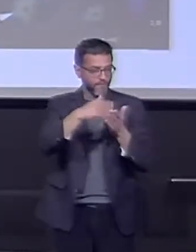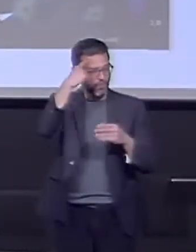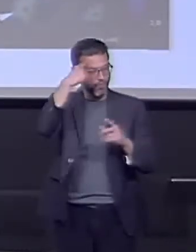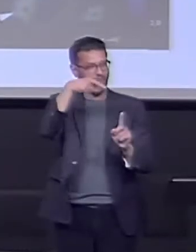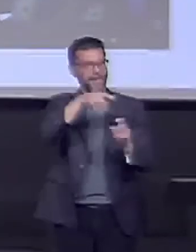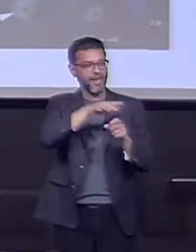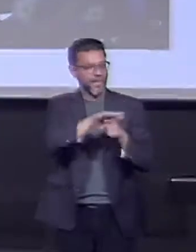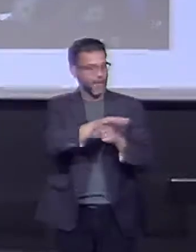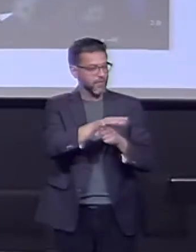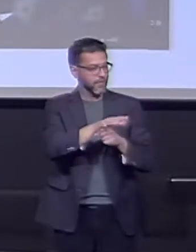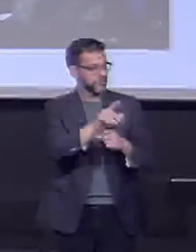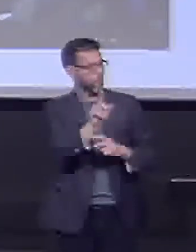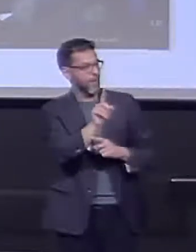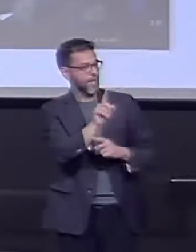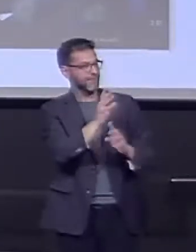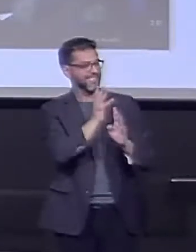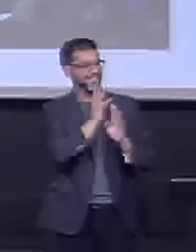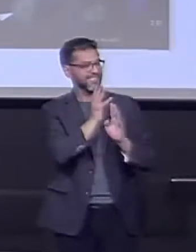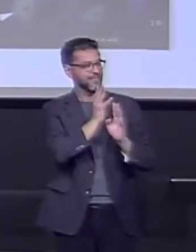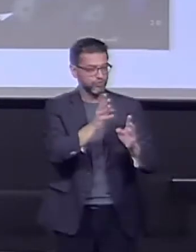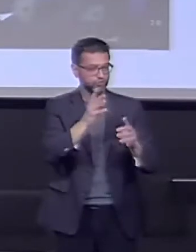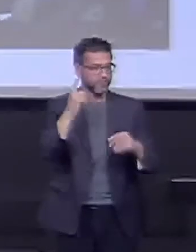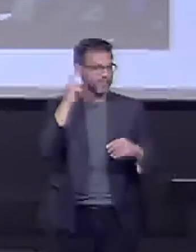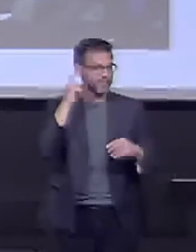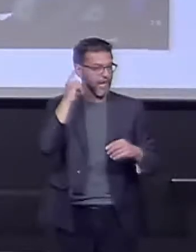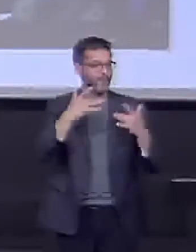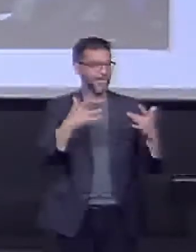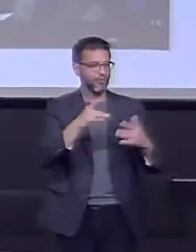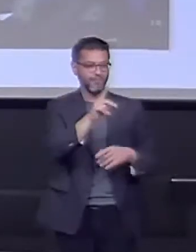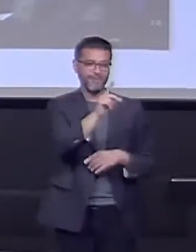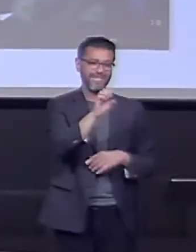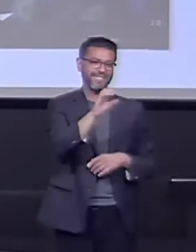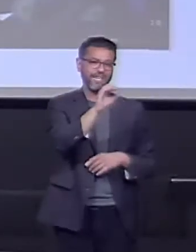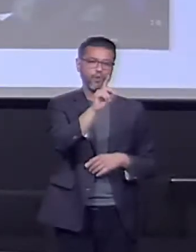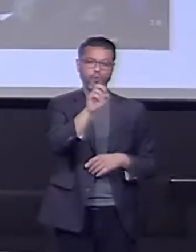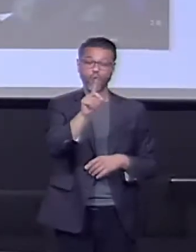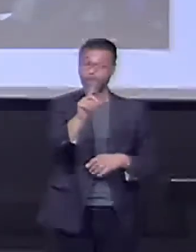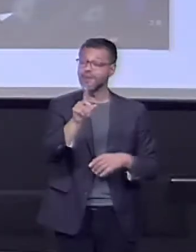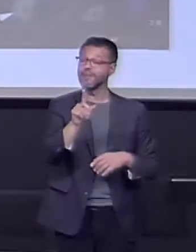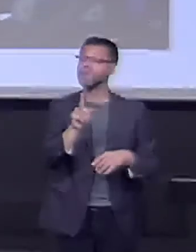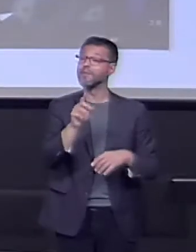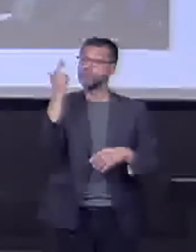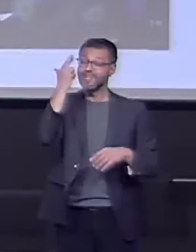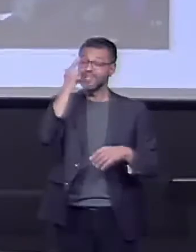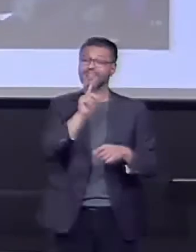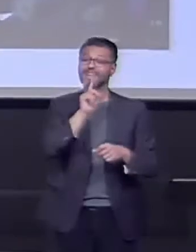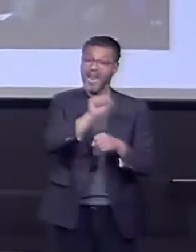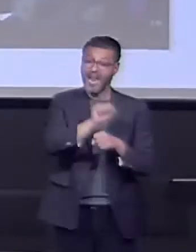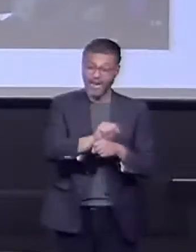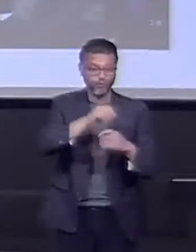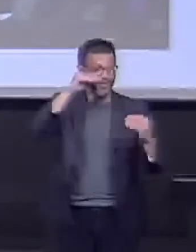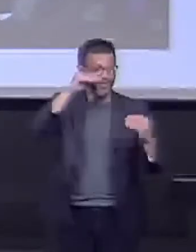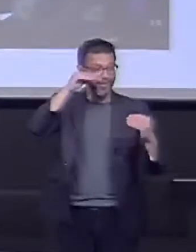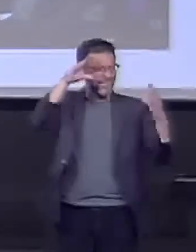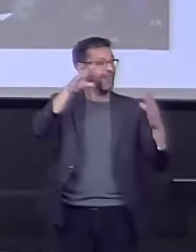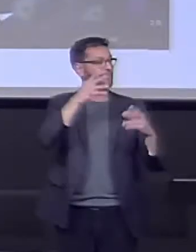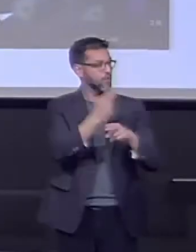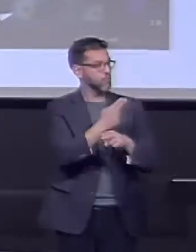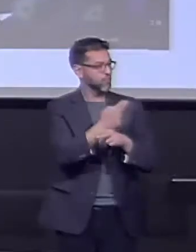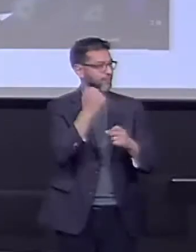decoding speech sounds at the word level in spoken languages is also activated by sign